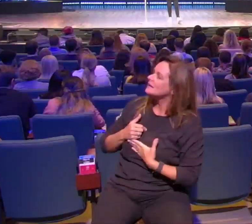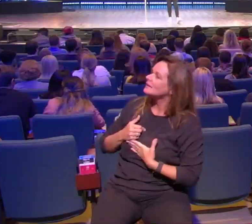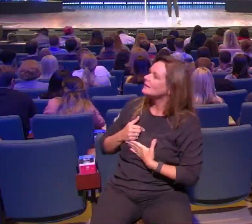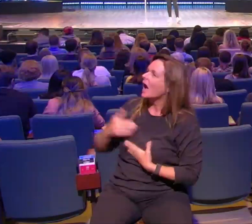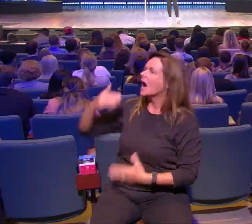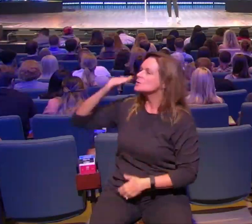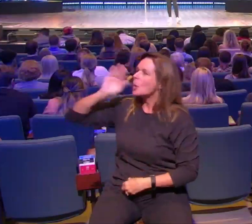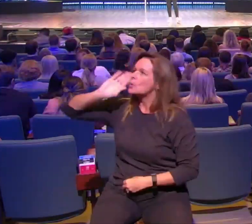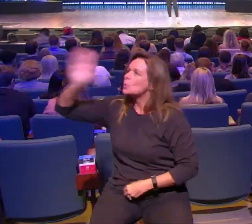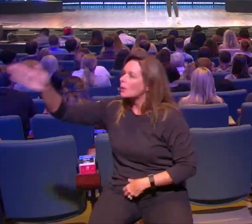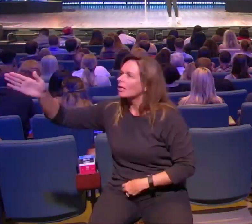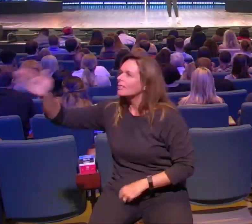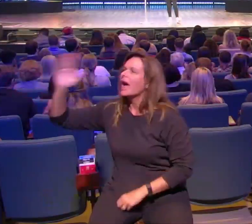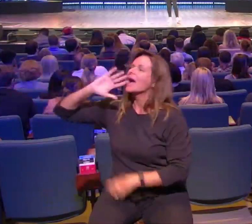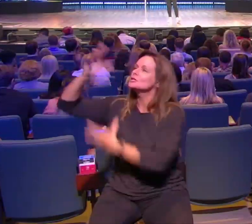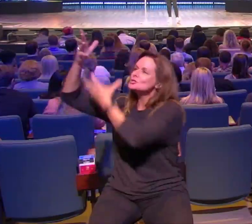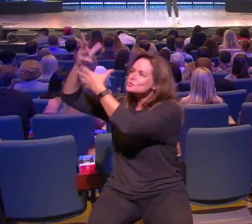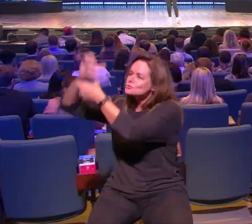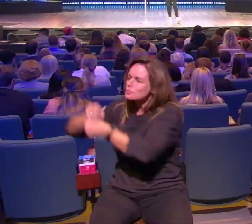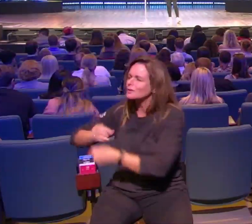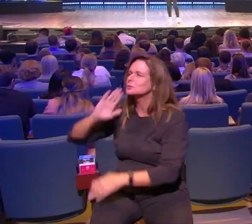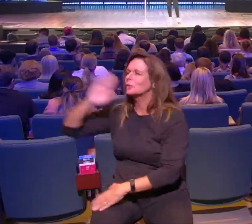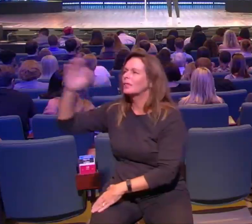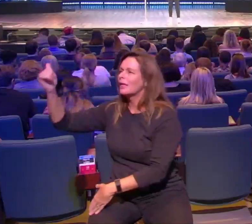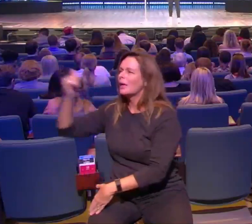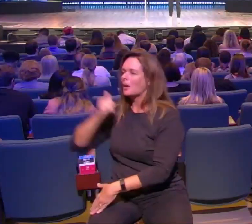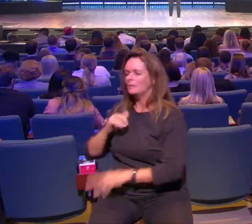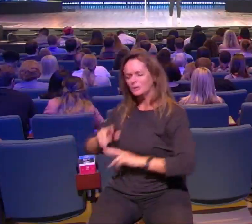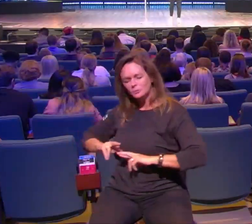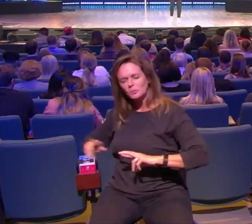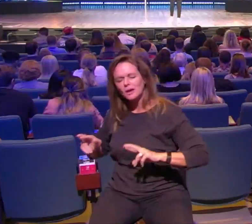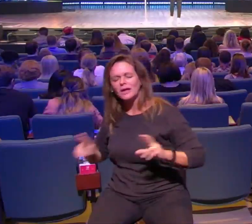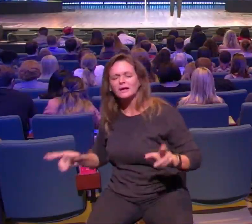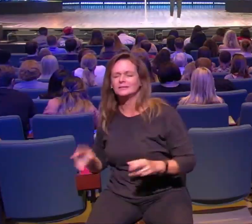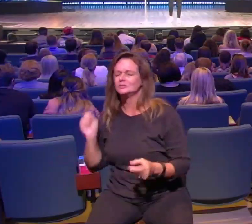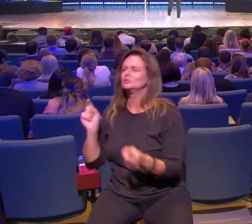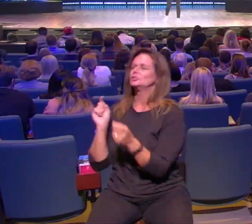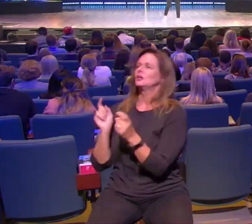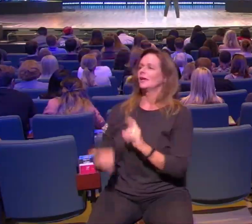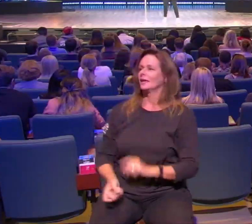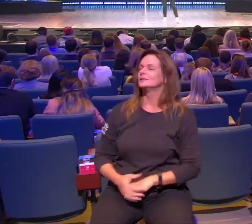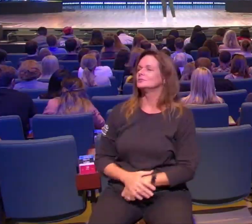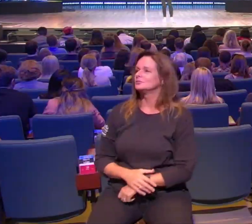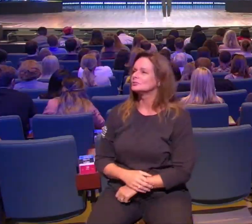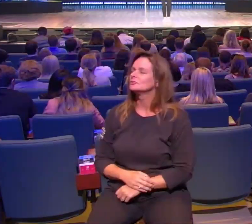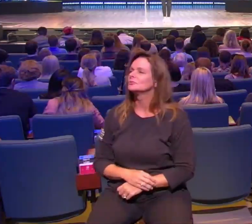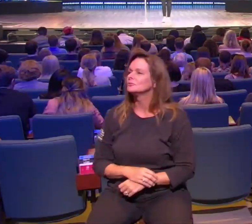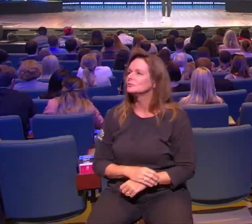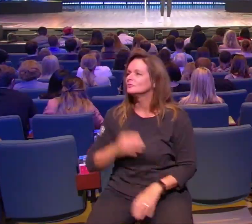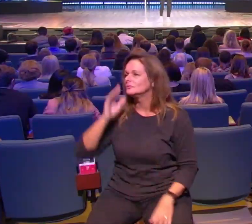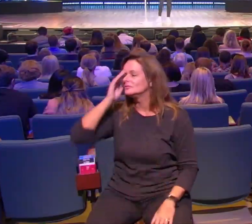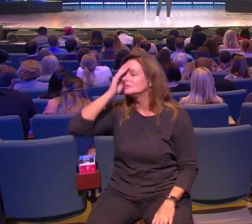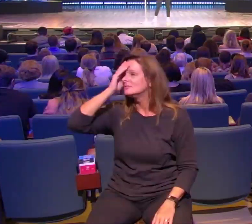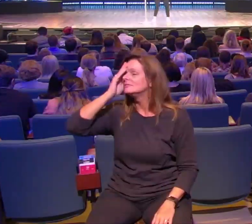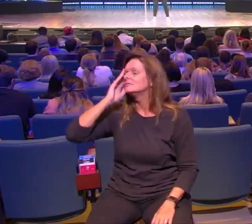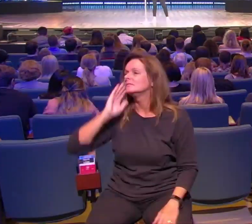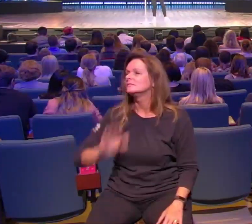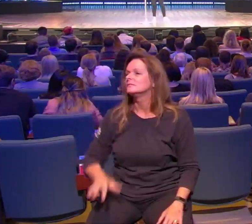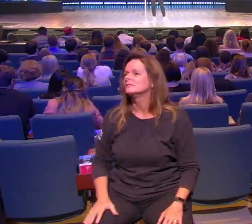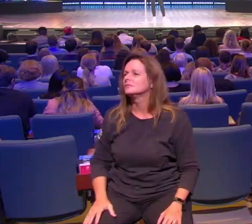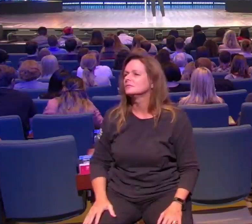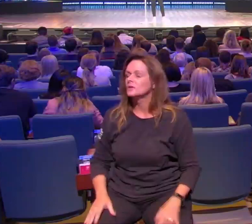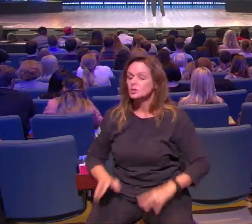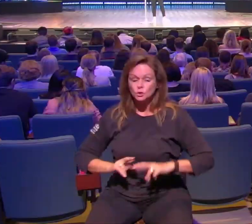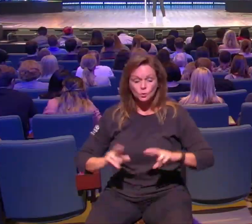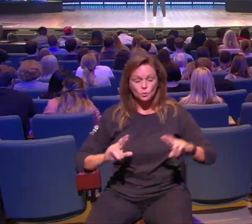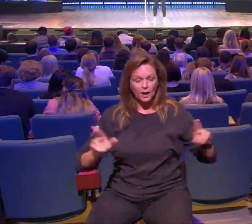expectant, there's some change that's happening. You're getting your home ready. You're reworking your calendar. You're getting ready